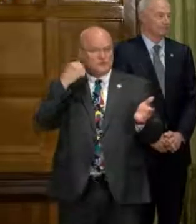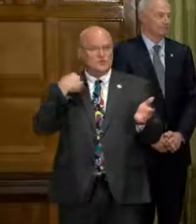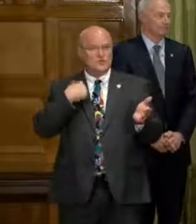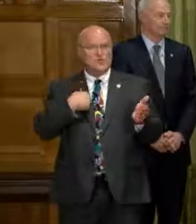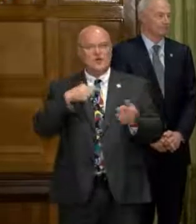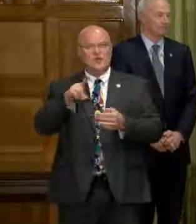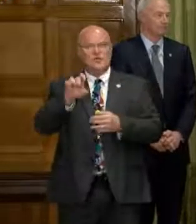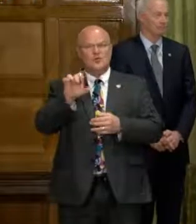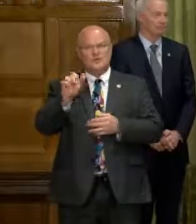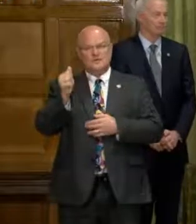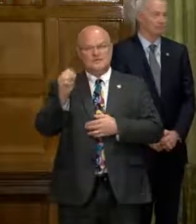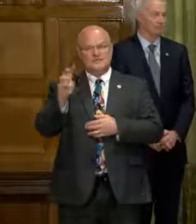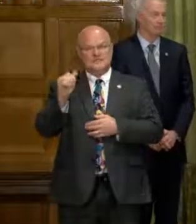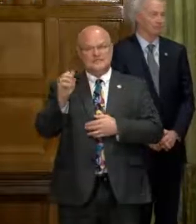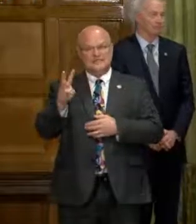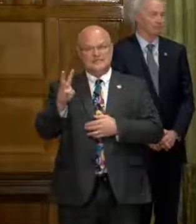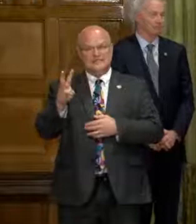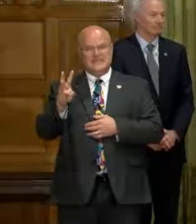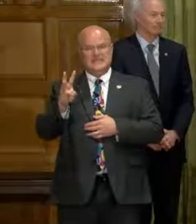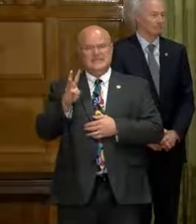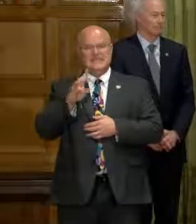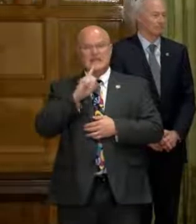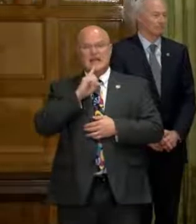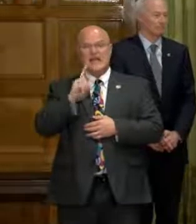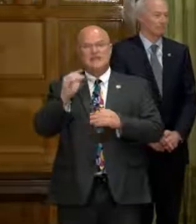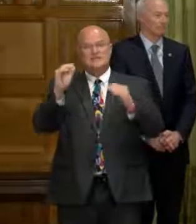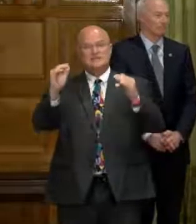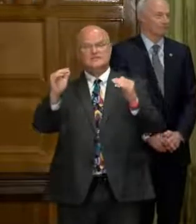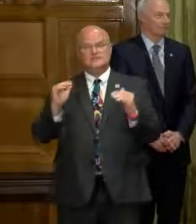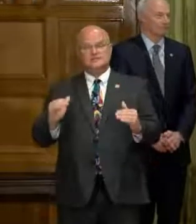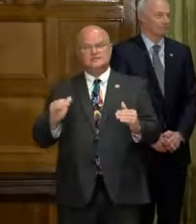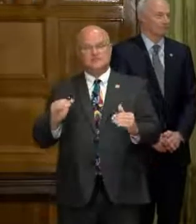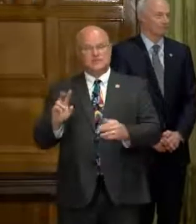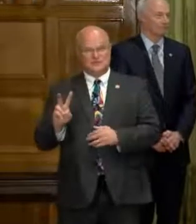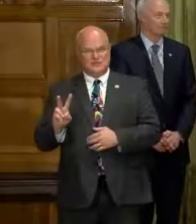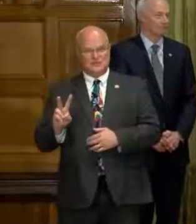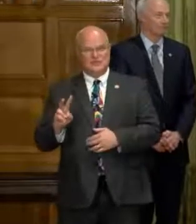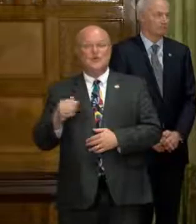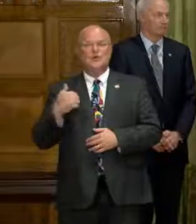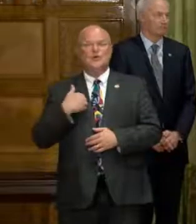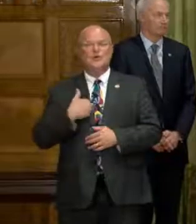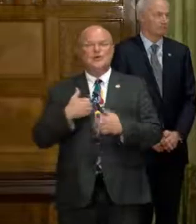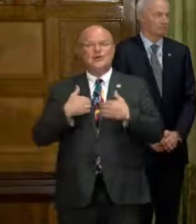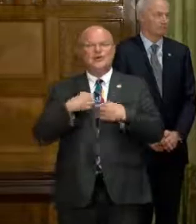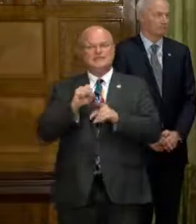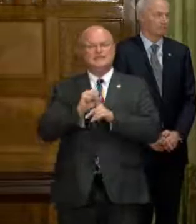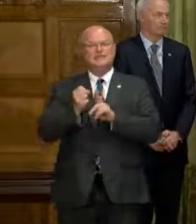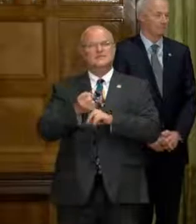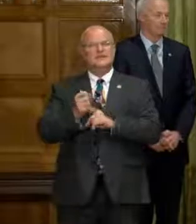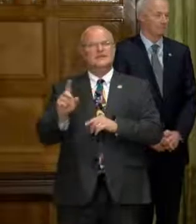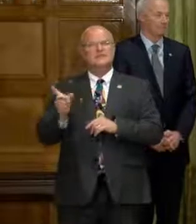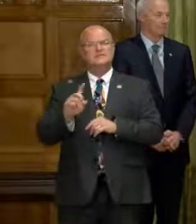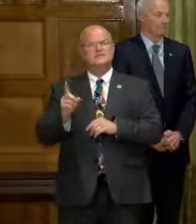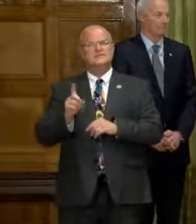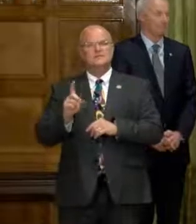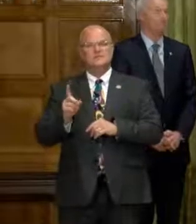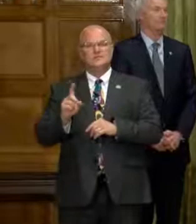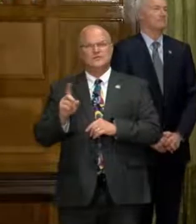have 116. That's actually a decrease of 2. We did have a situation where